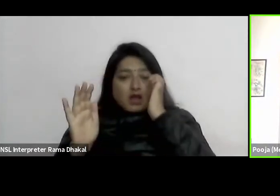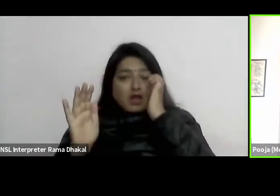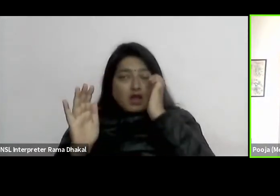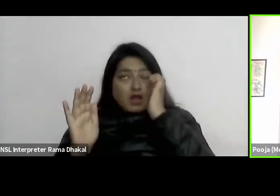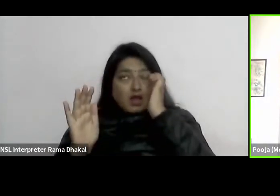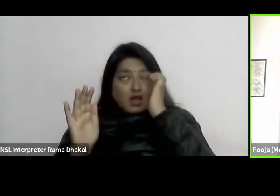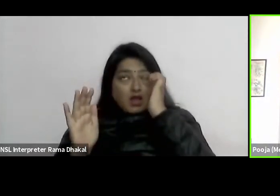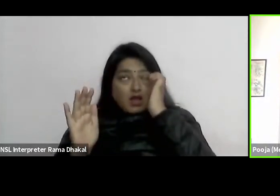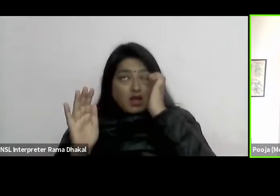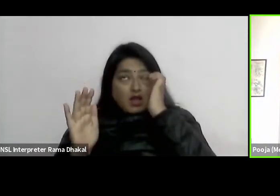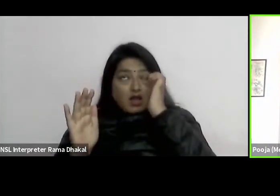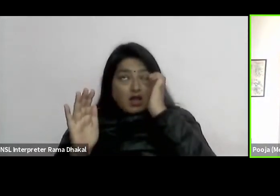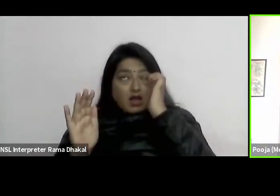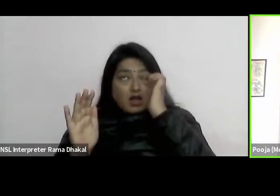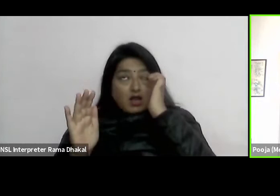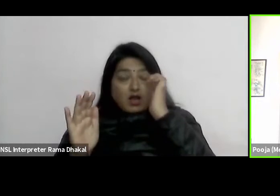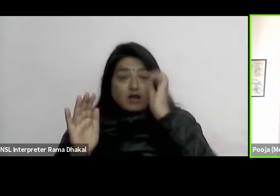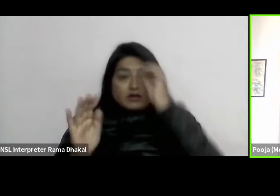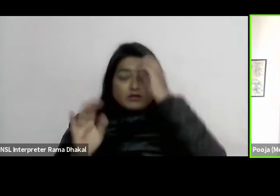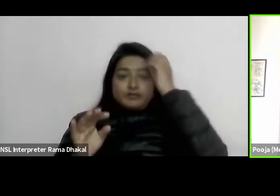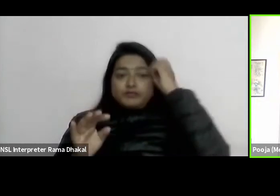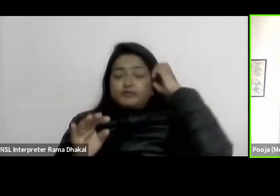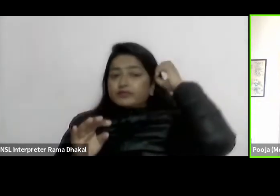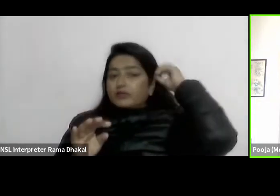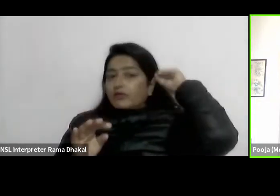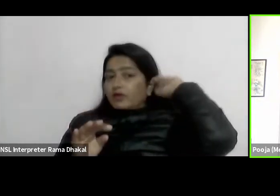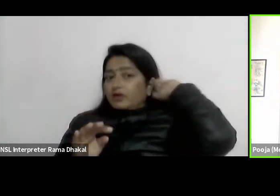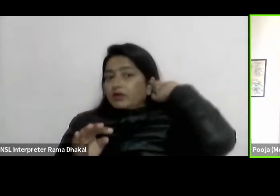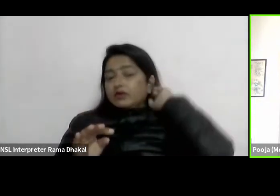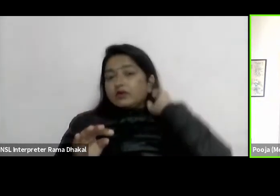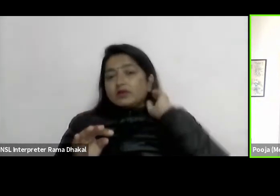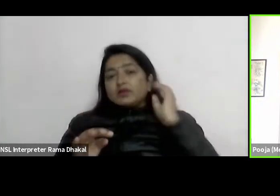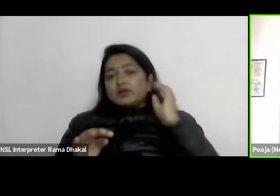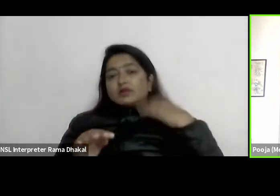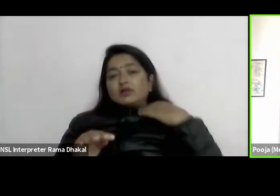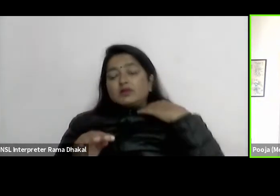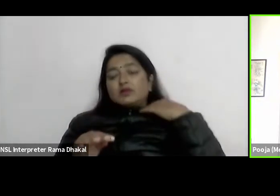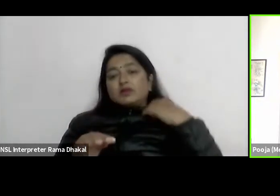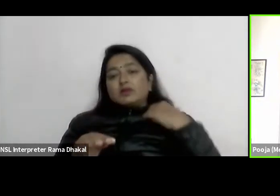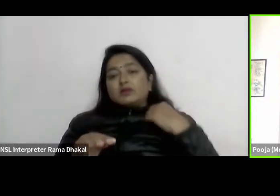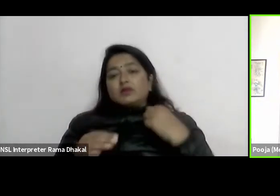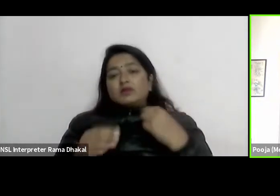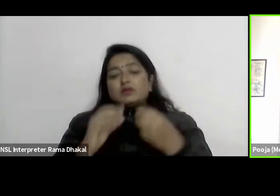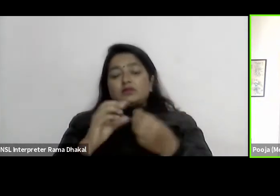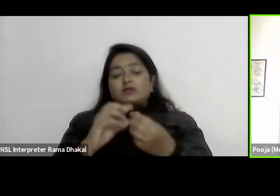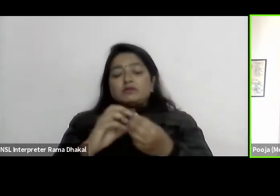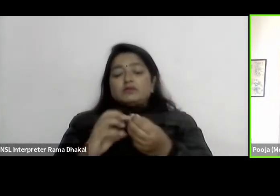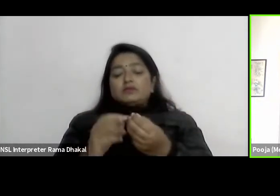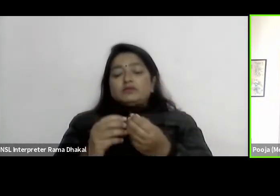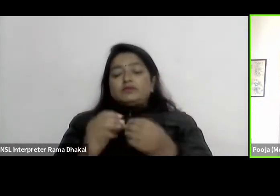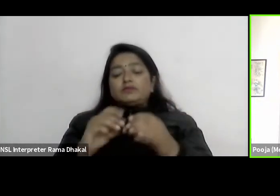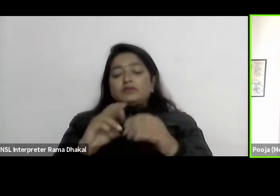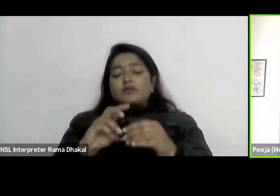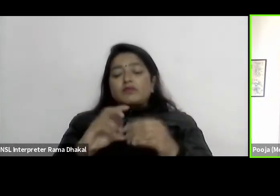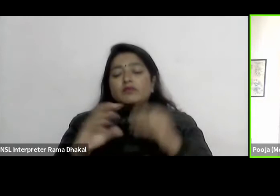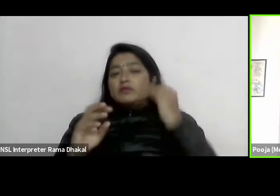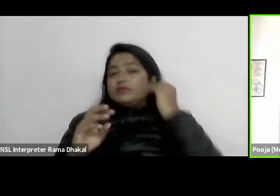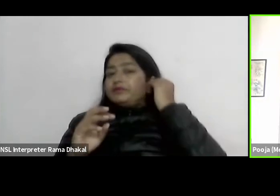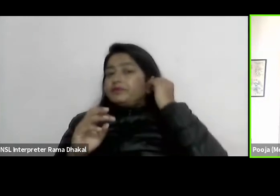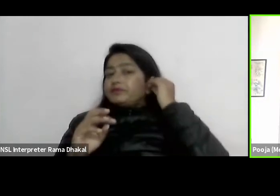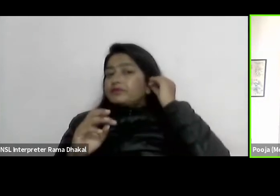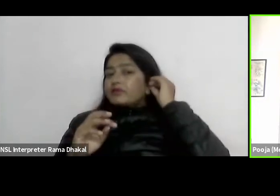analysis around of neoliberalism, but using and critiquing it, but using the same frameworks